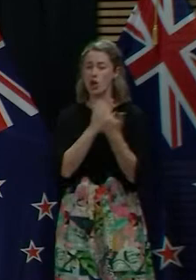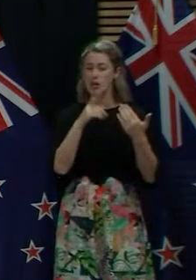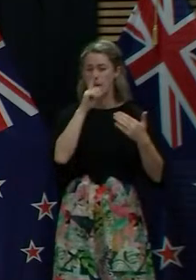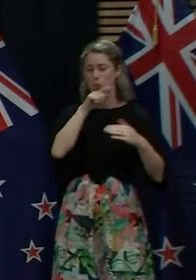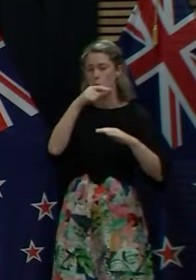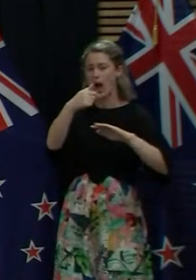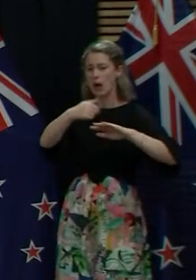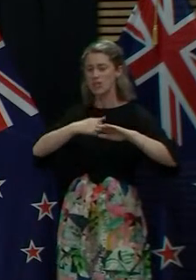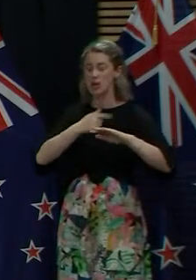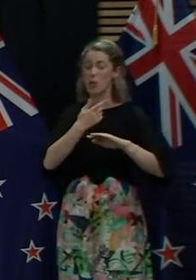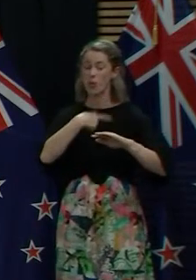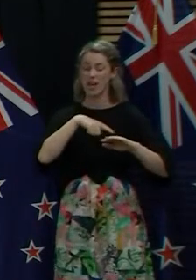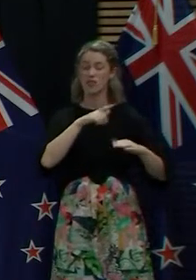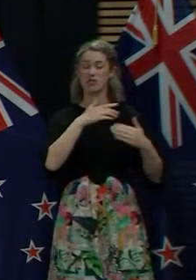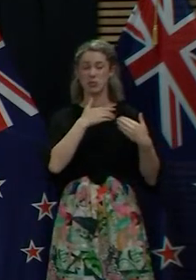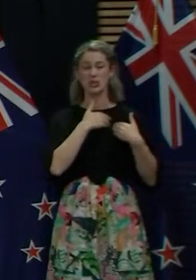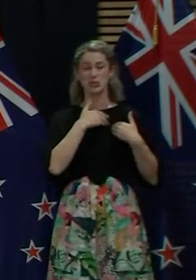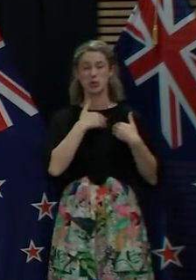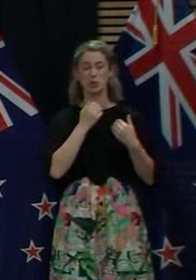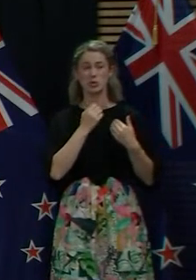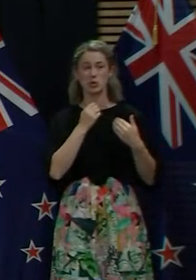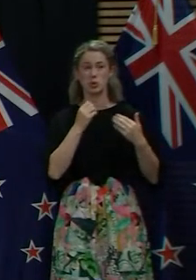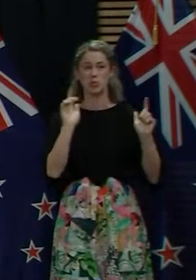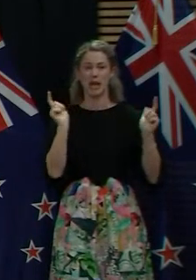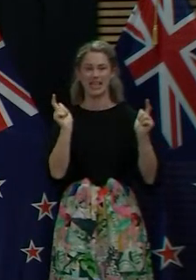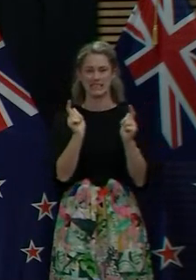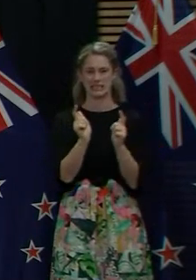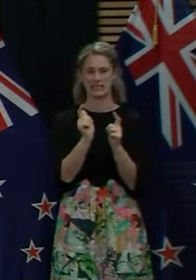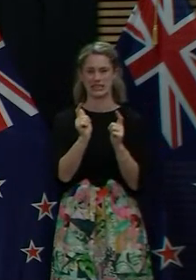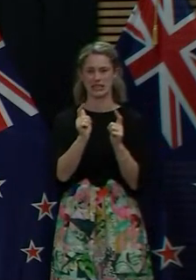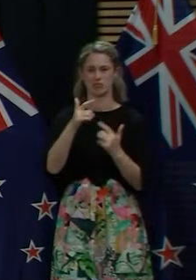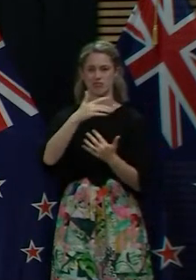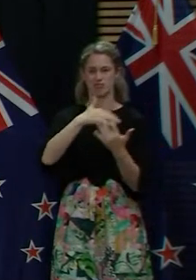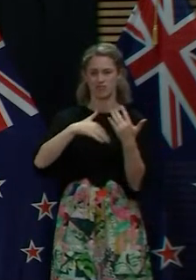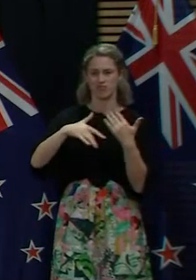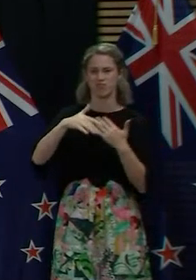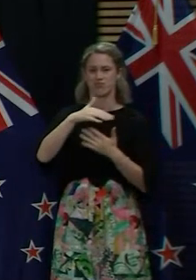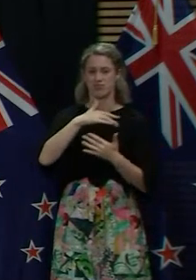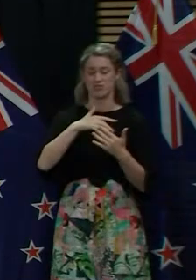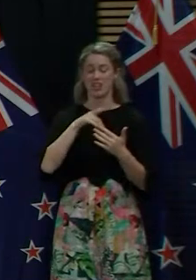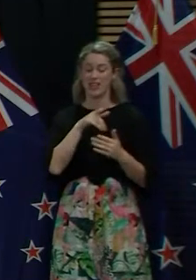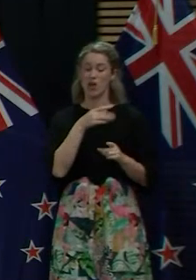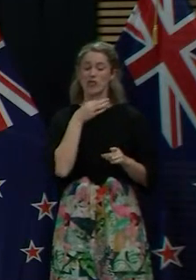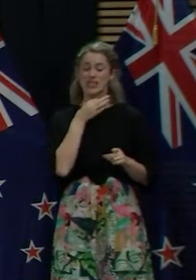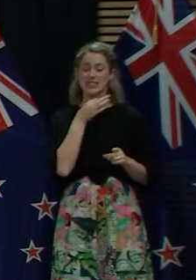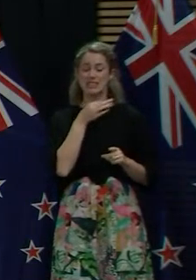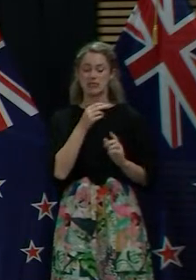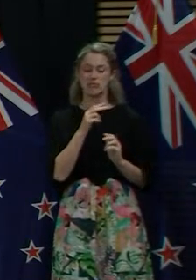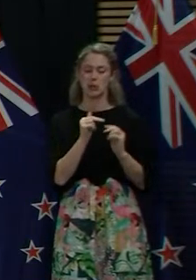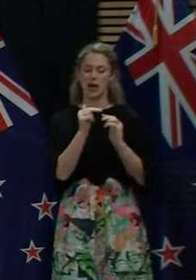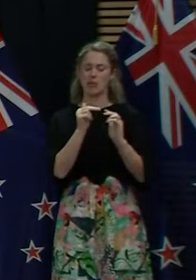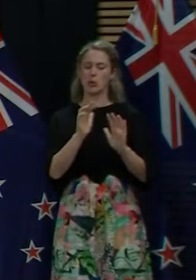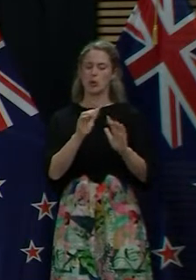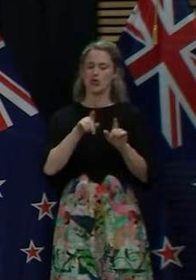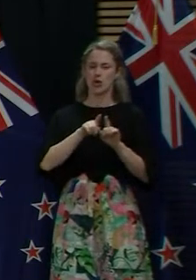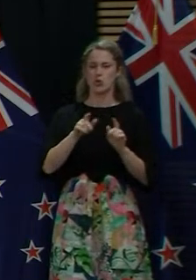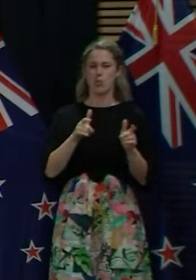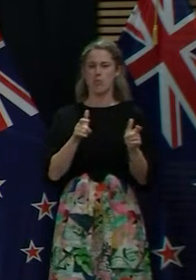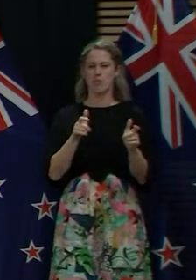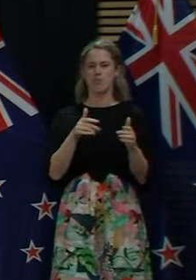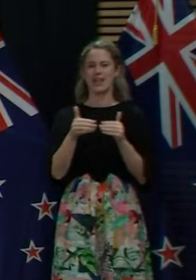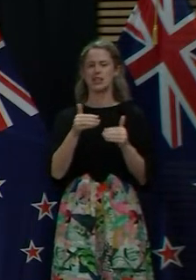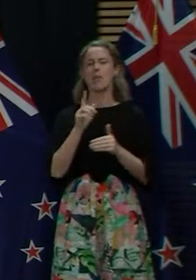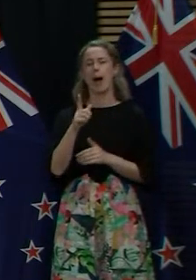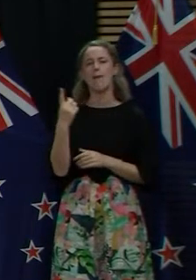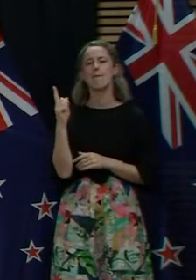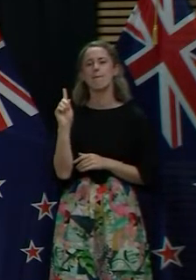We overall have a responsibility to keep those movements as safe as possible. The cumulative risk is one of the ones we're trying to manage. But I will have